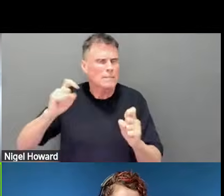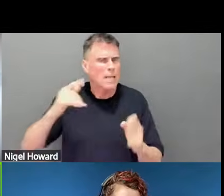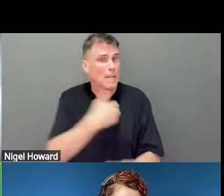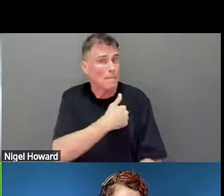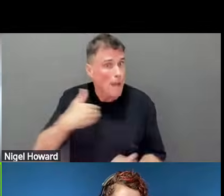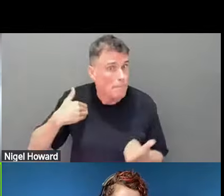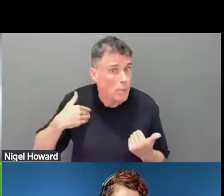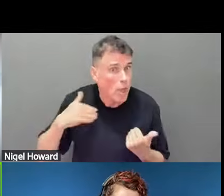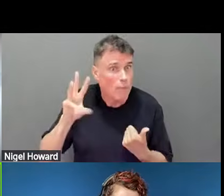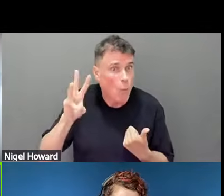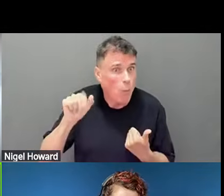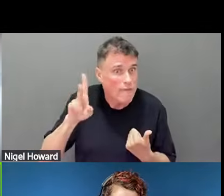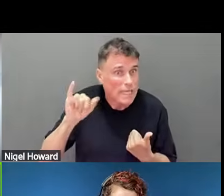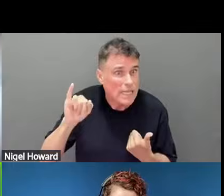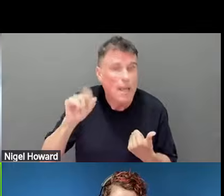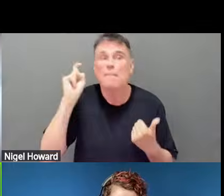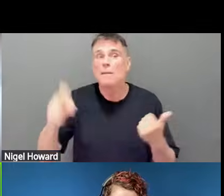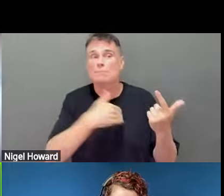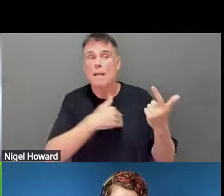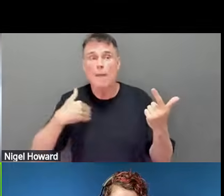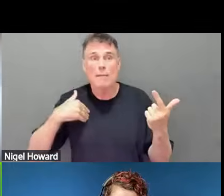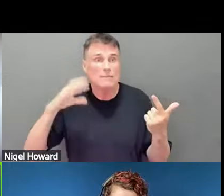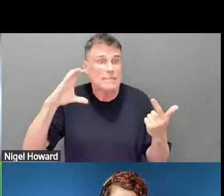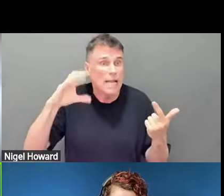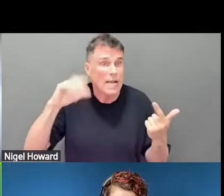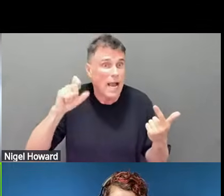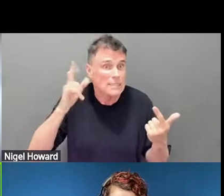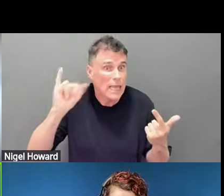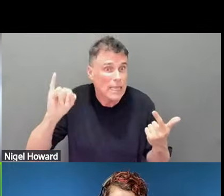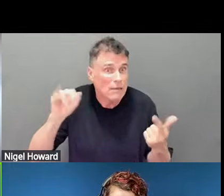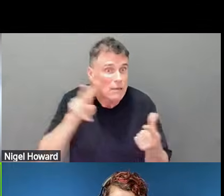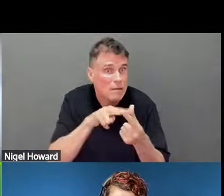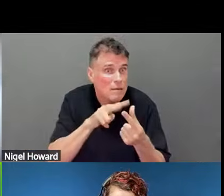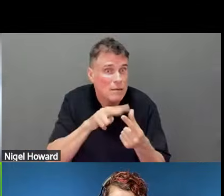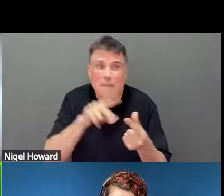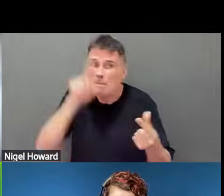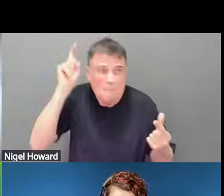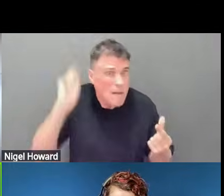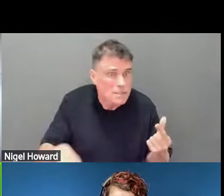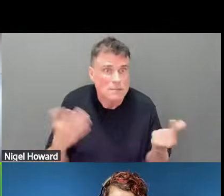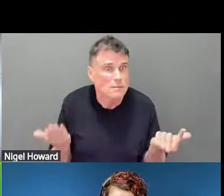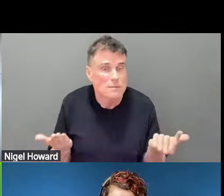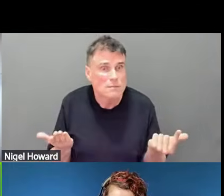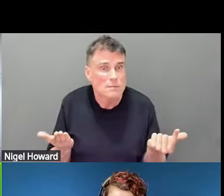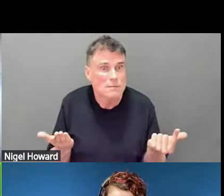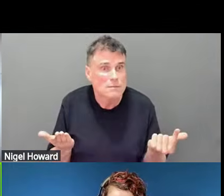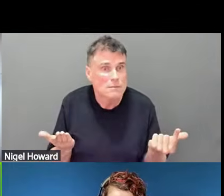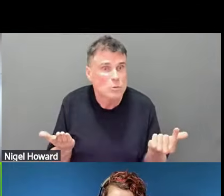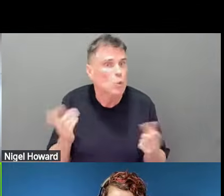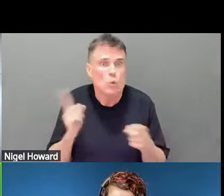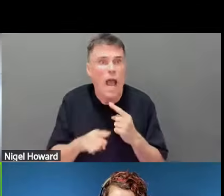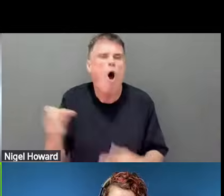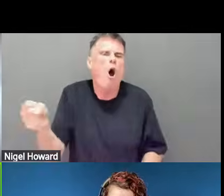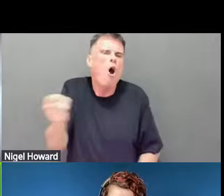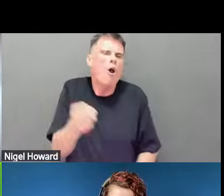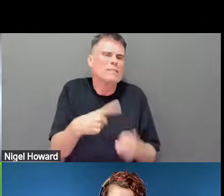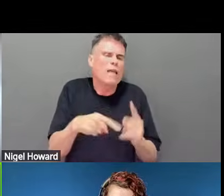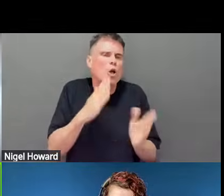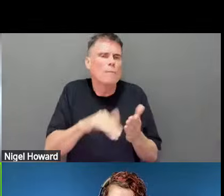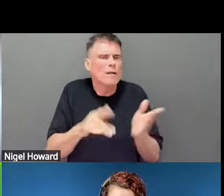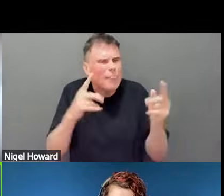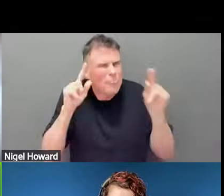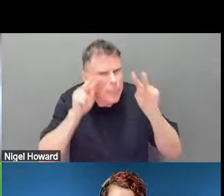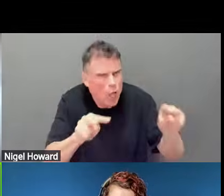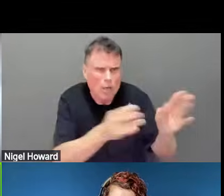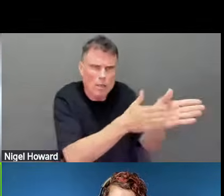on and on about interpreter qualifications. You want interpreters who are members of their professional association, such as the West Coast